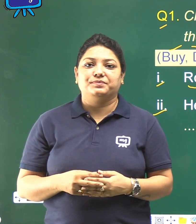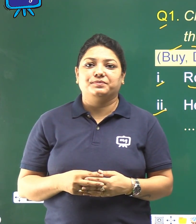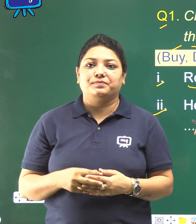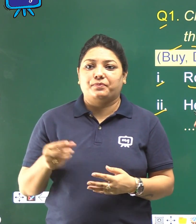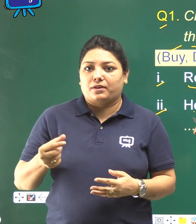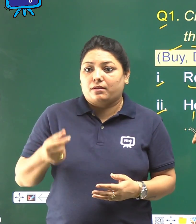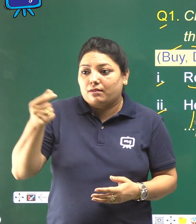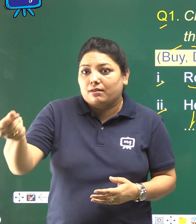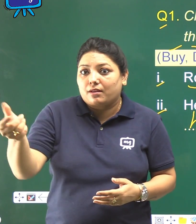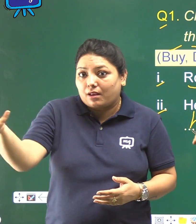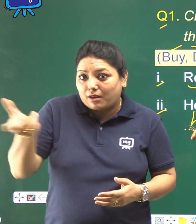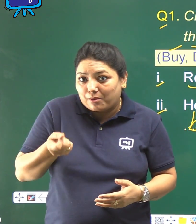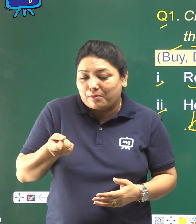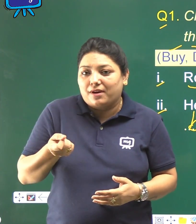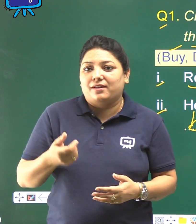buy